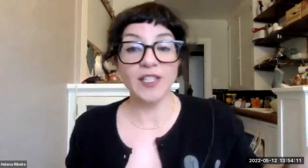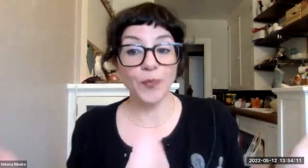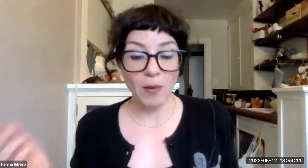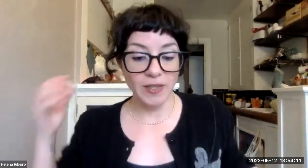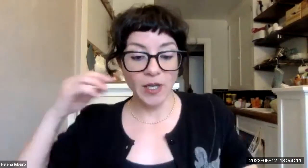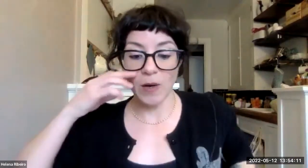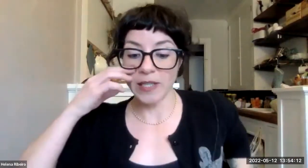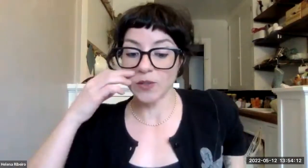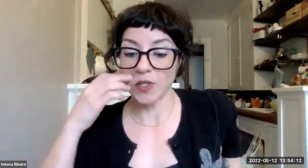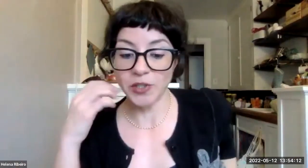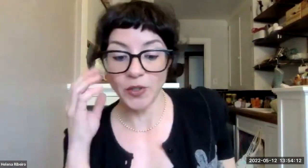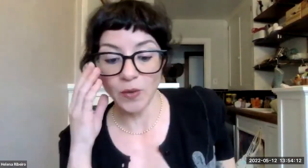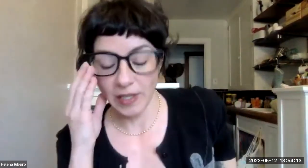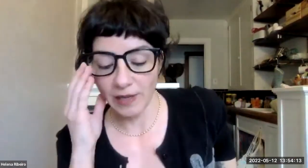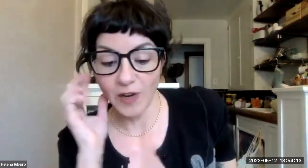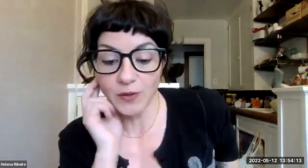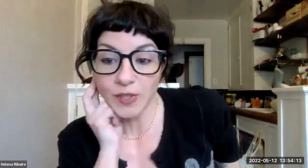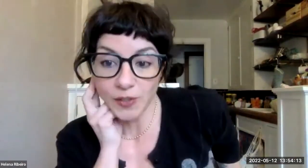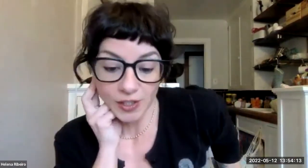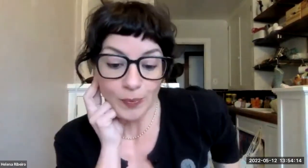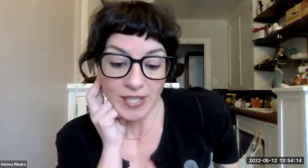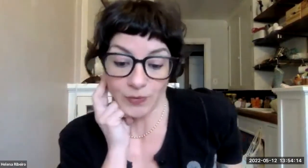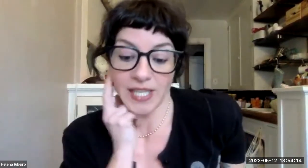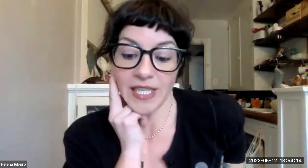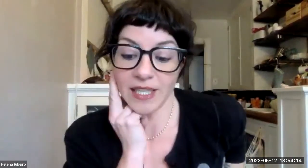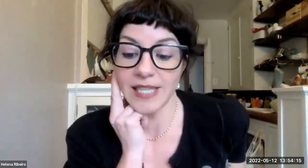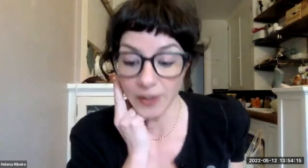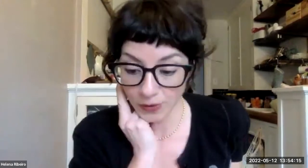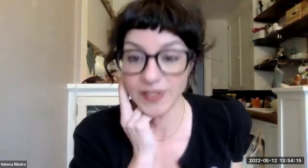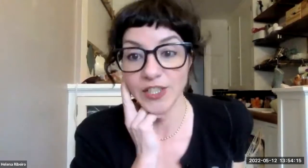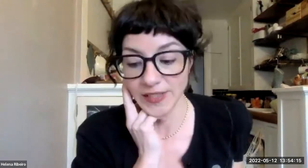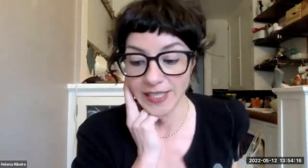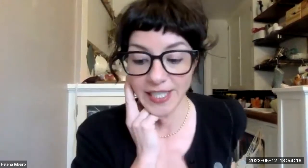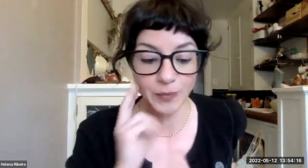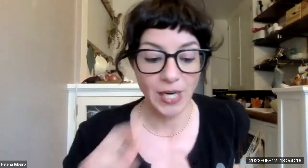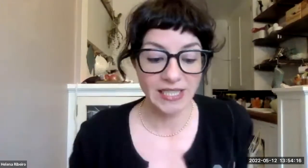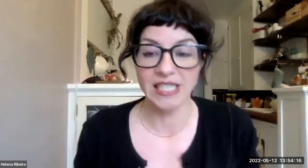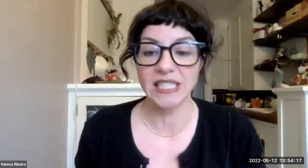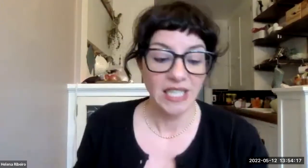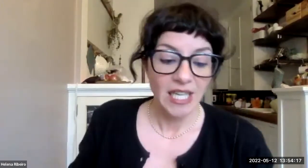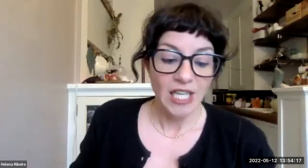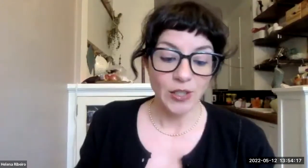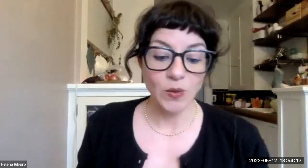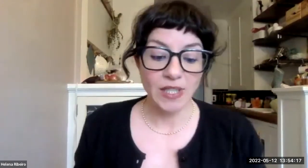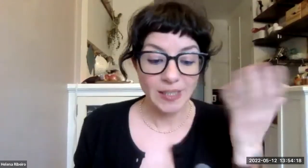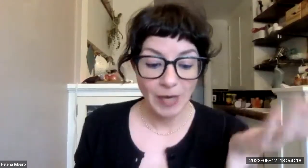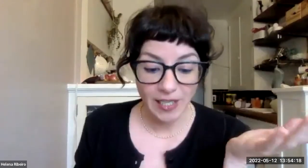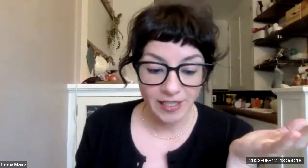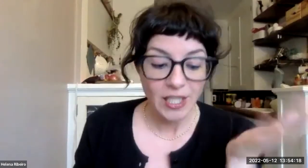So as you probably know, English 102 involves research-based writing, and that includes teaching citation practices.